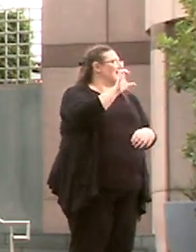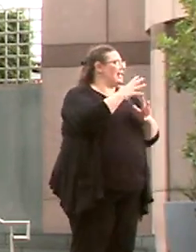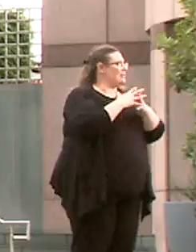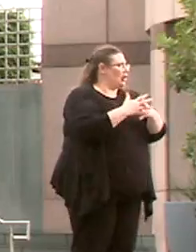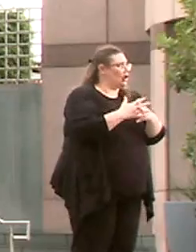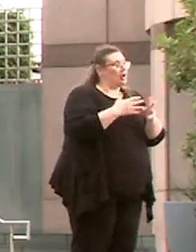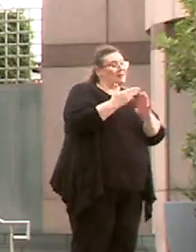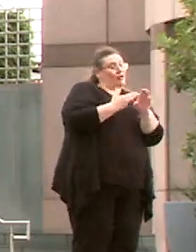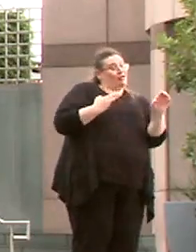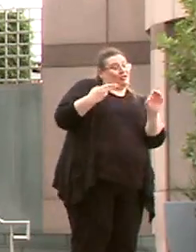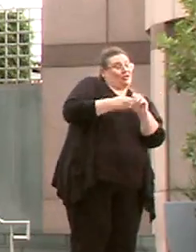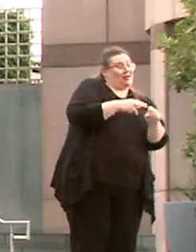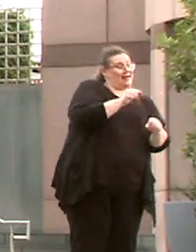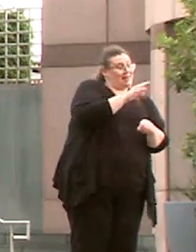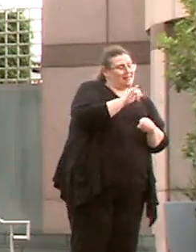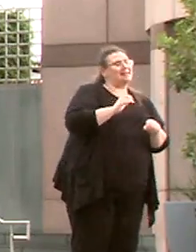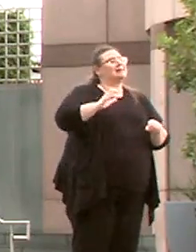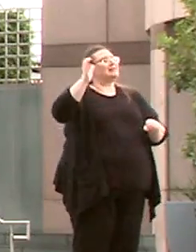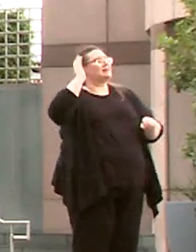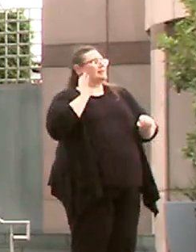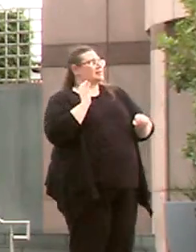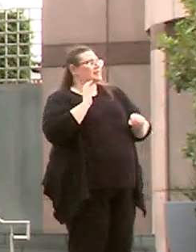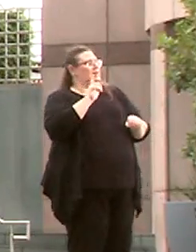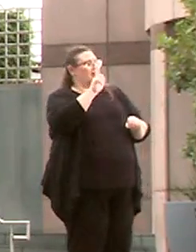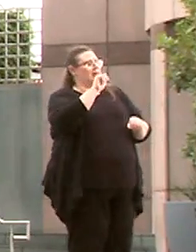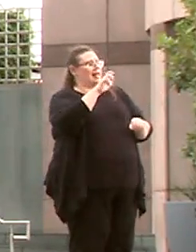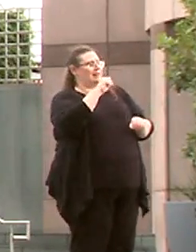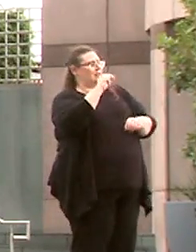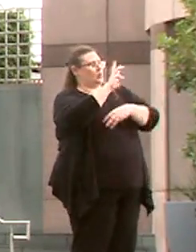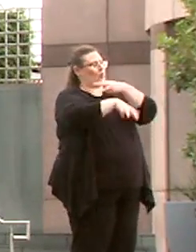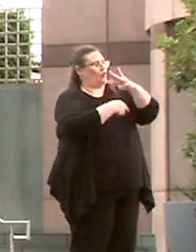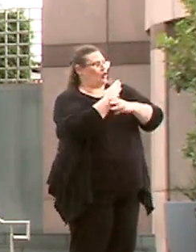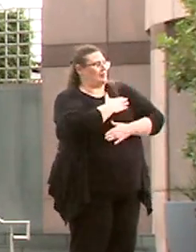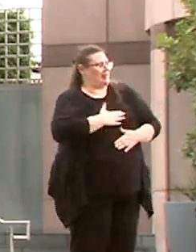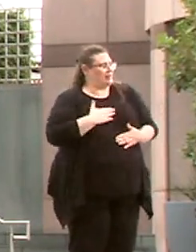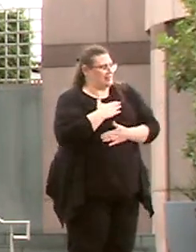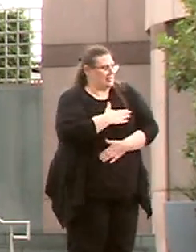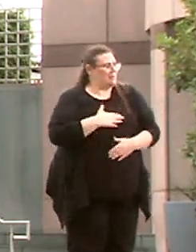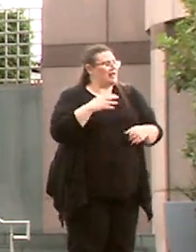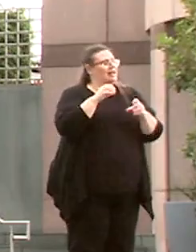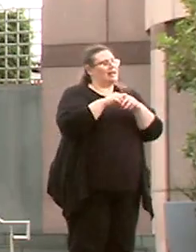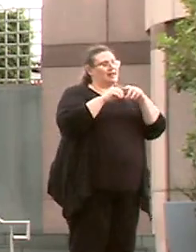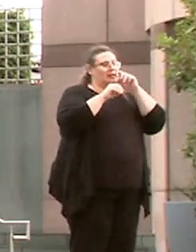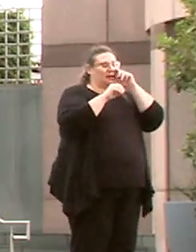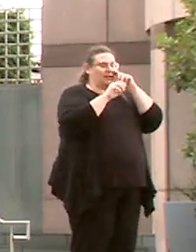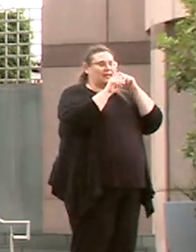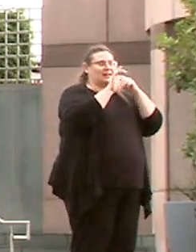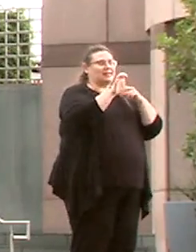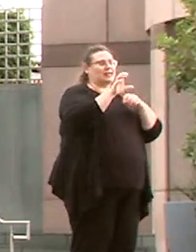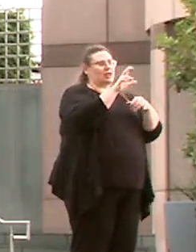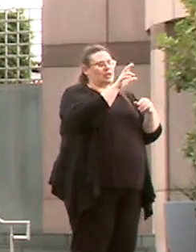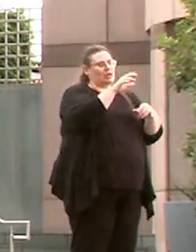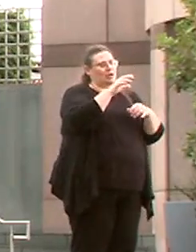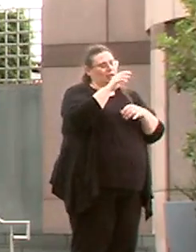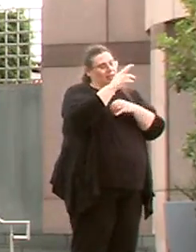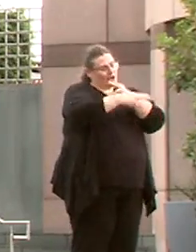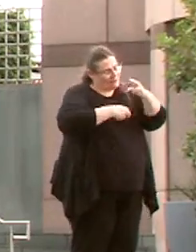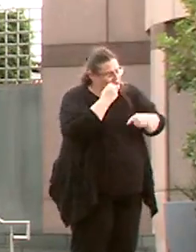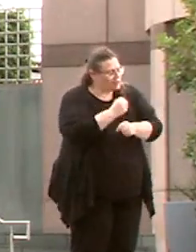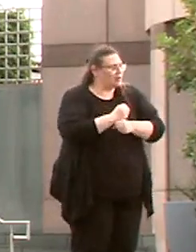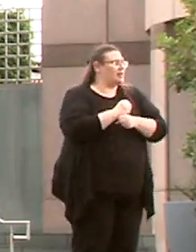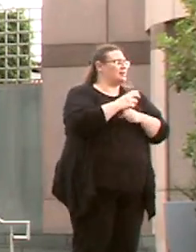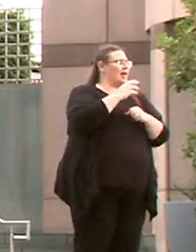joining AMC, Rod worked at Freeform, Latin World Entertainment, NBC Universal International Studios, and Universal